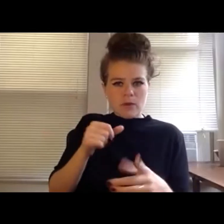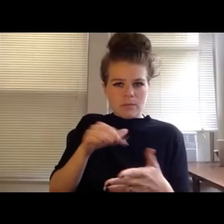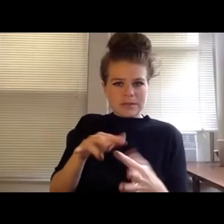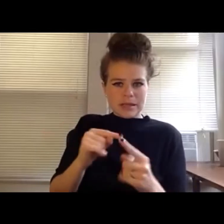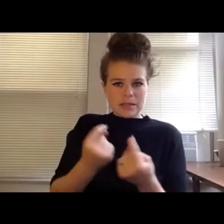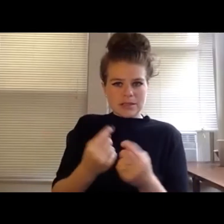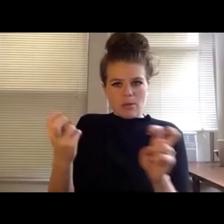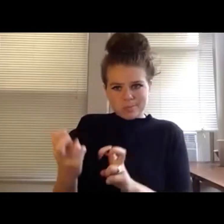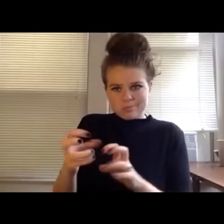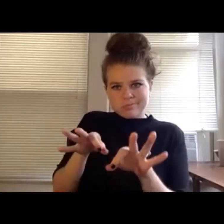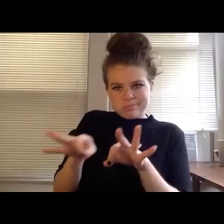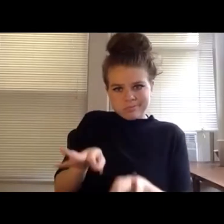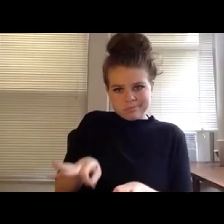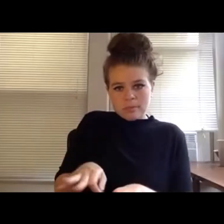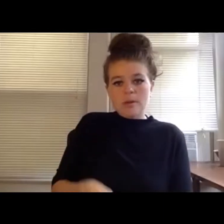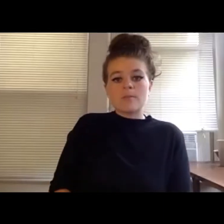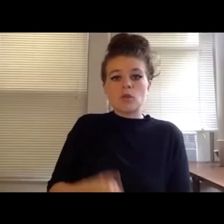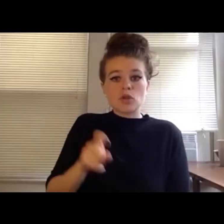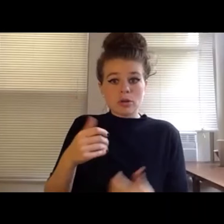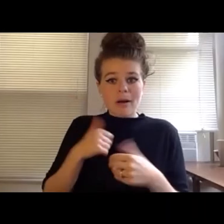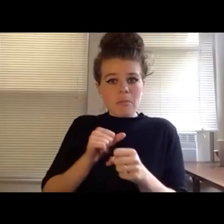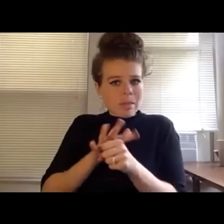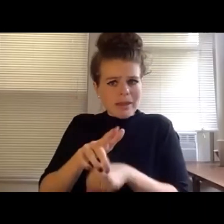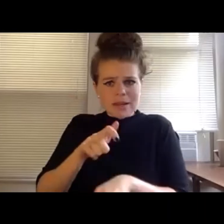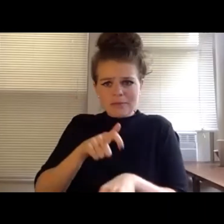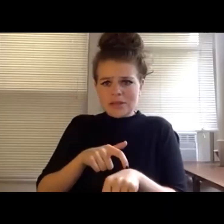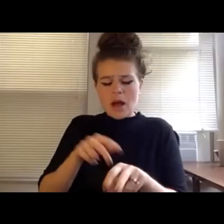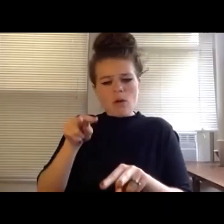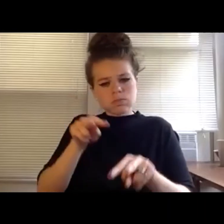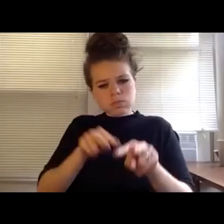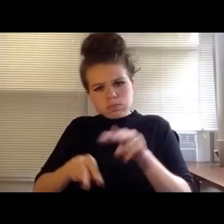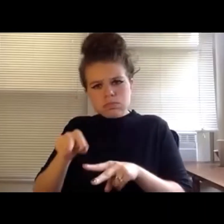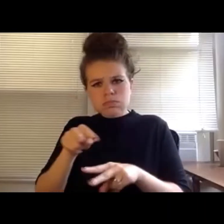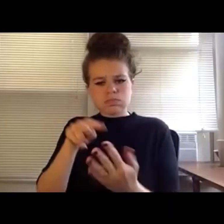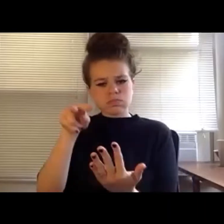You should have adequate time to review the whole document. It can